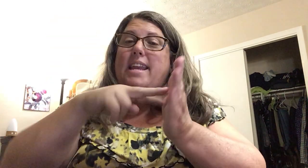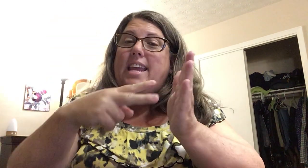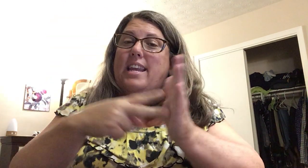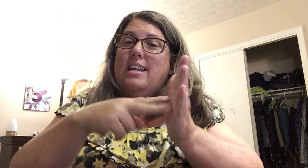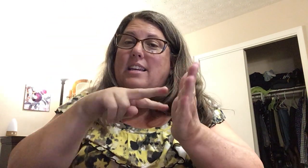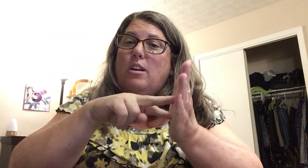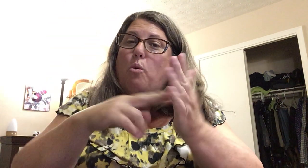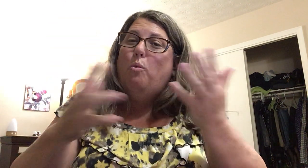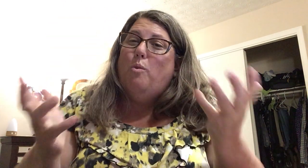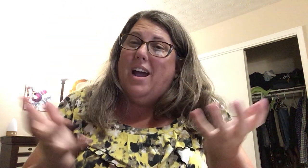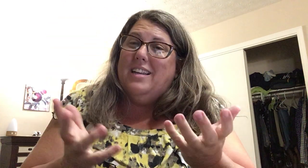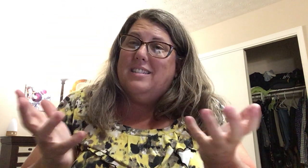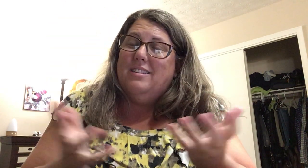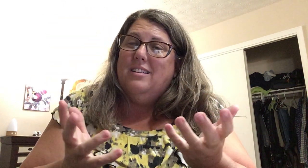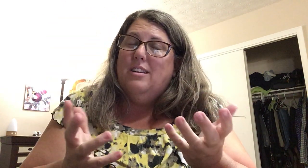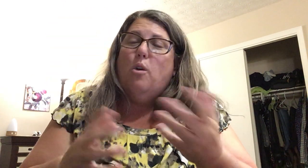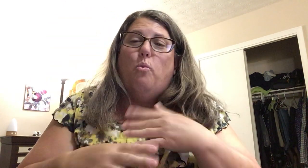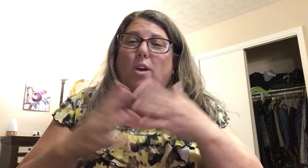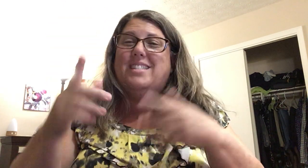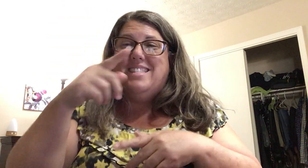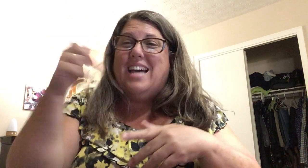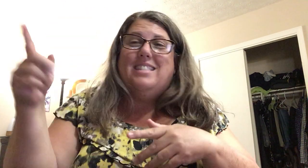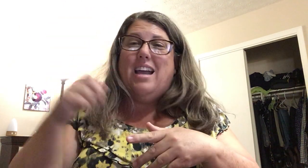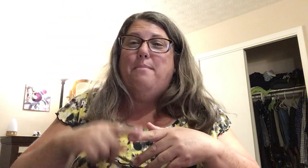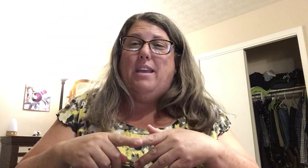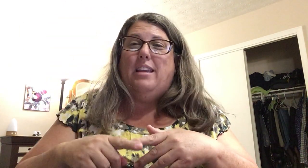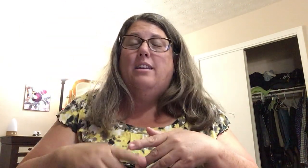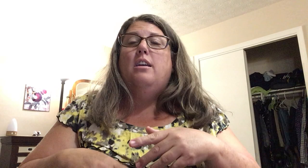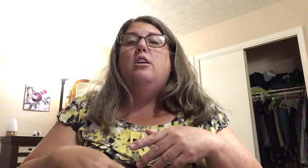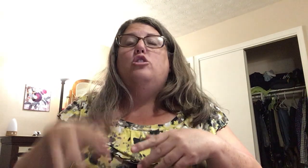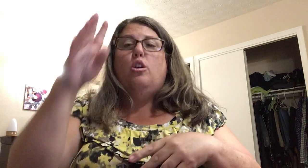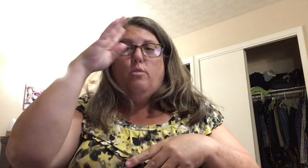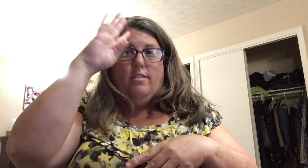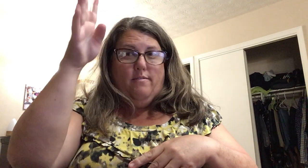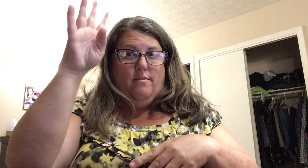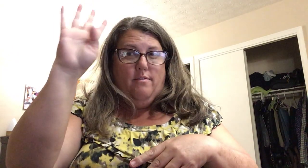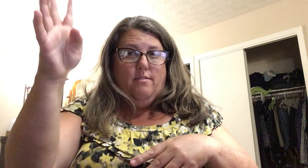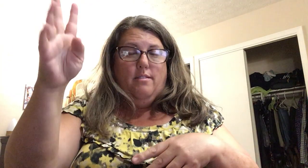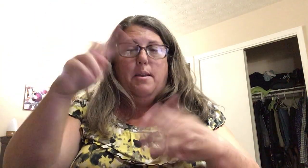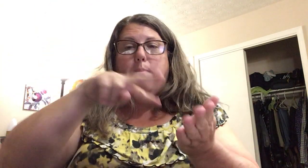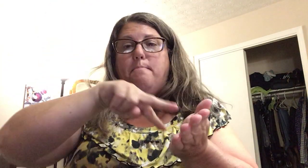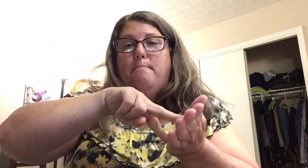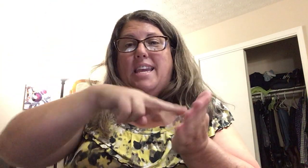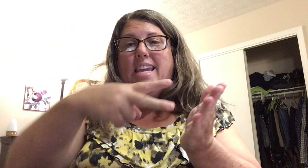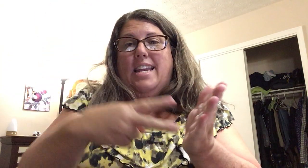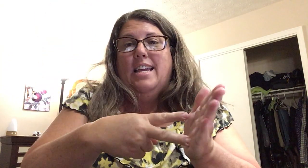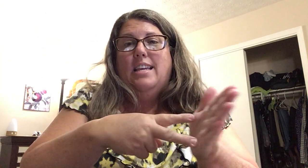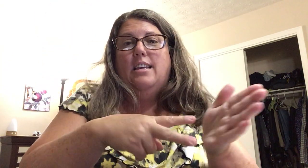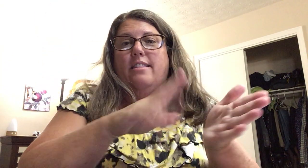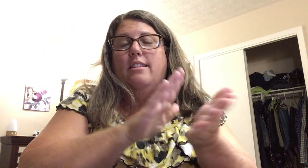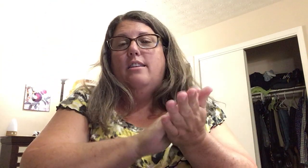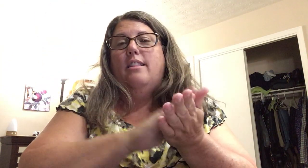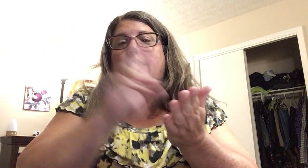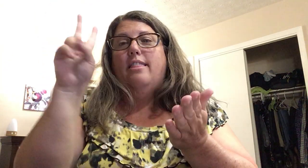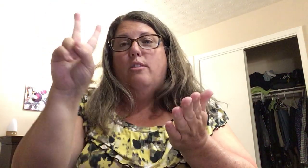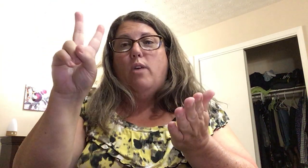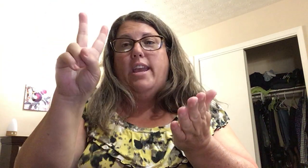meaning what? What did that sign mean? So, mean, the right